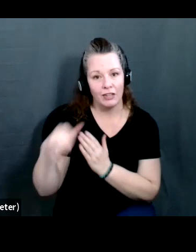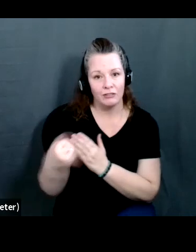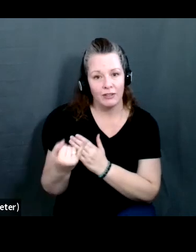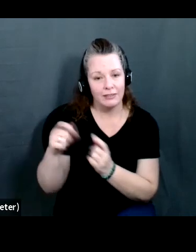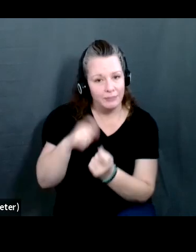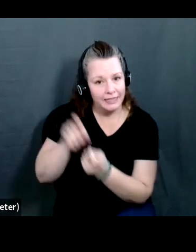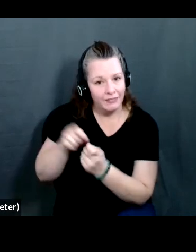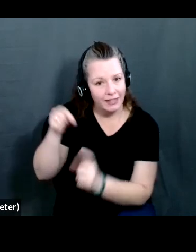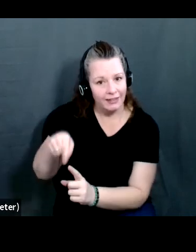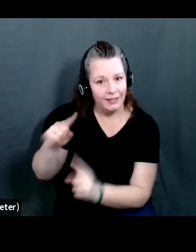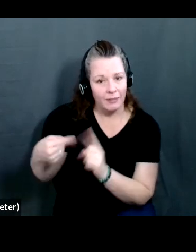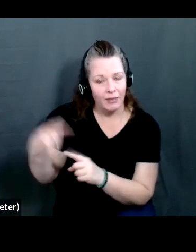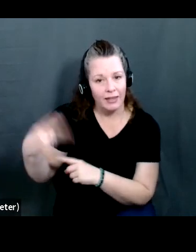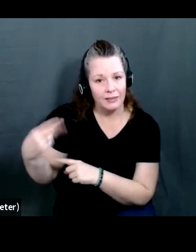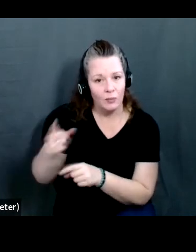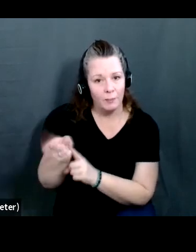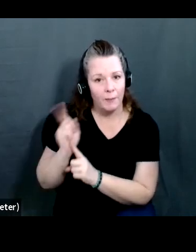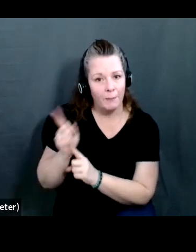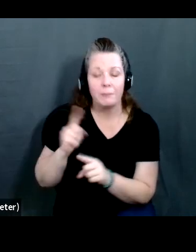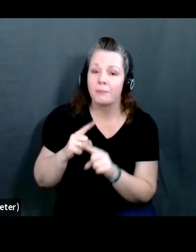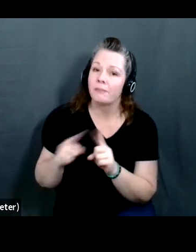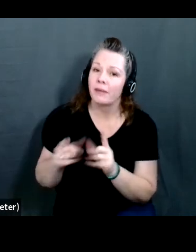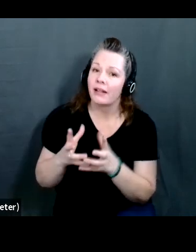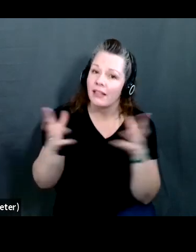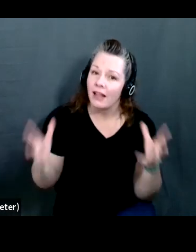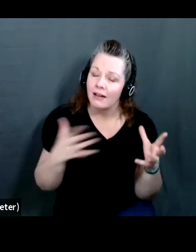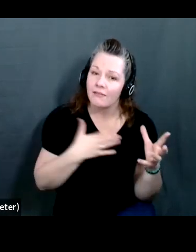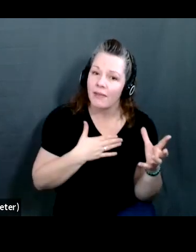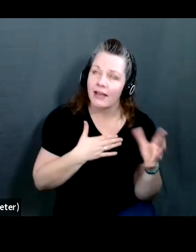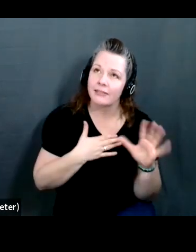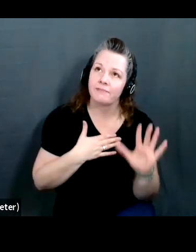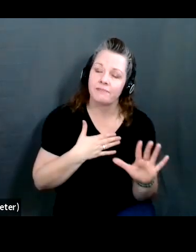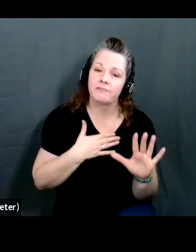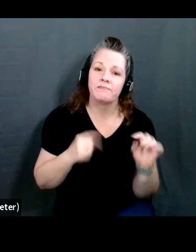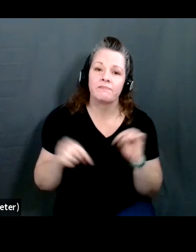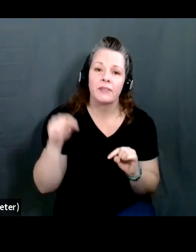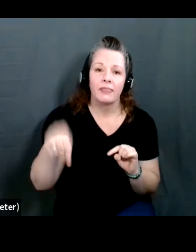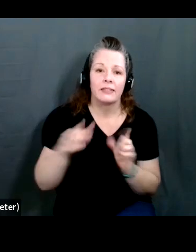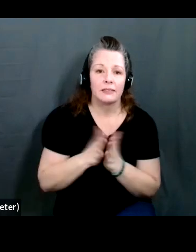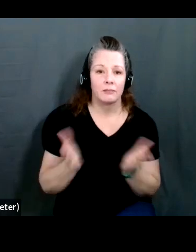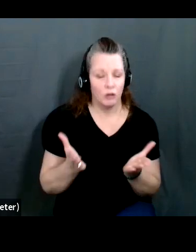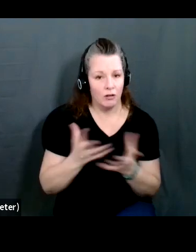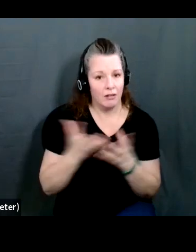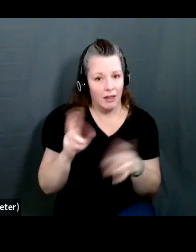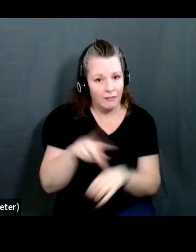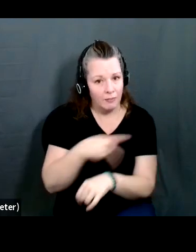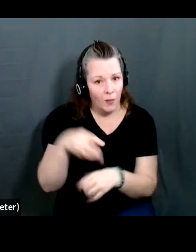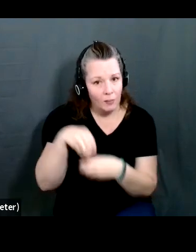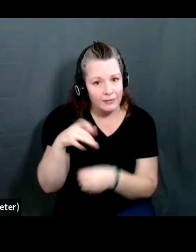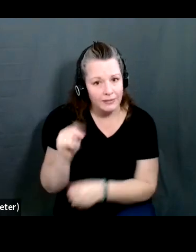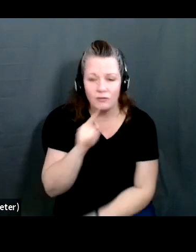specifically about that historical moment, but a lot of my, but this upcoming book, like a lot of the poems in it are really kind